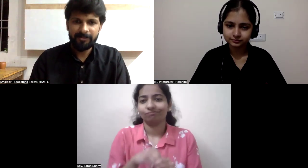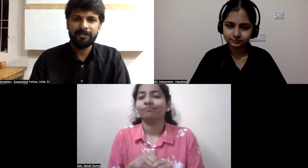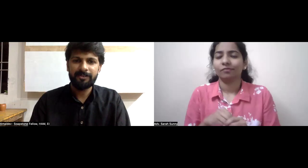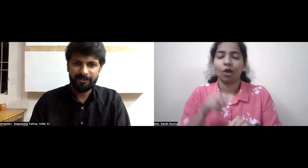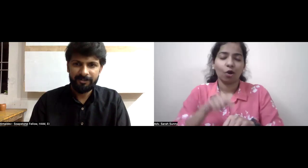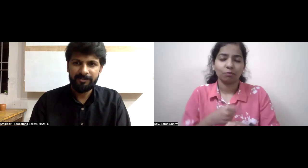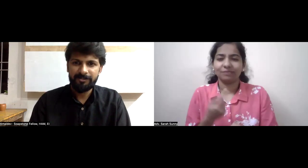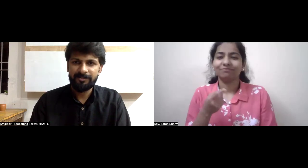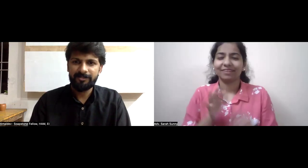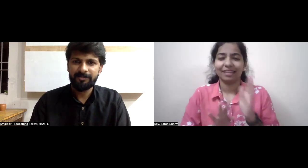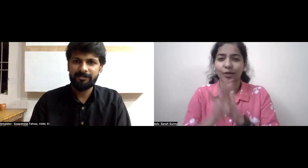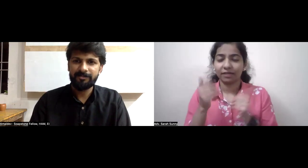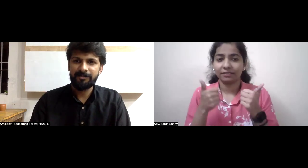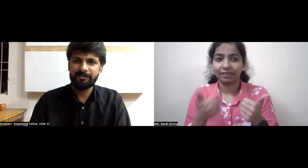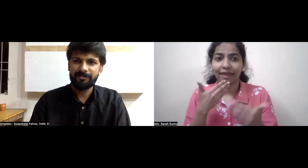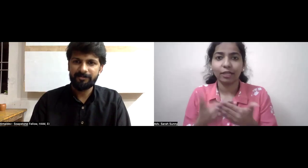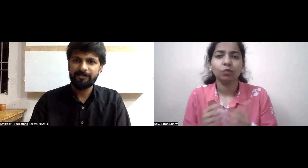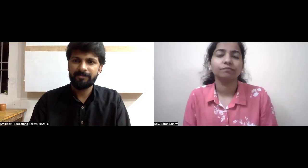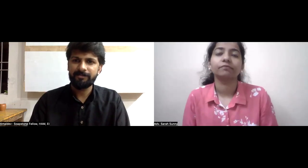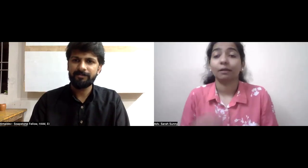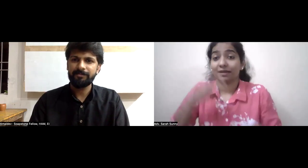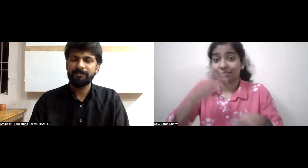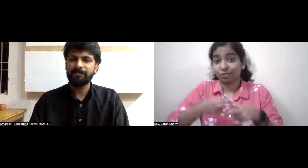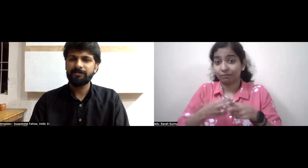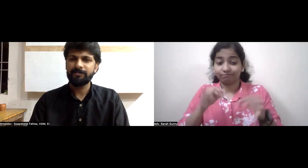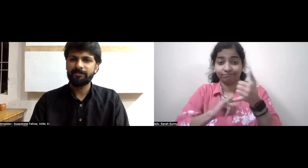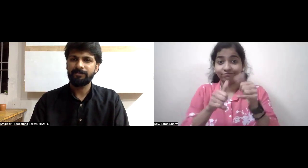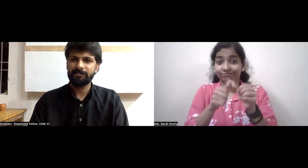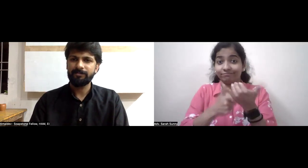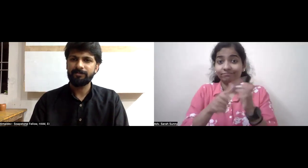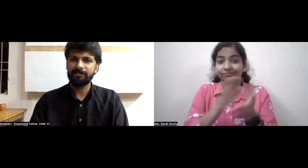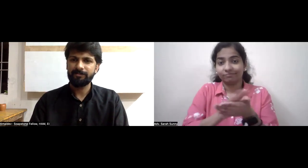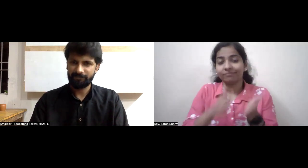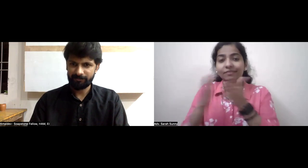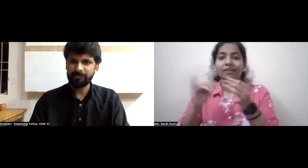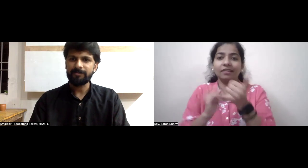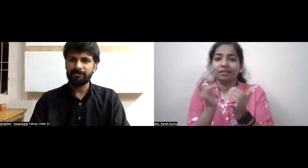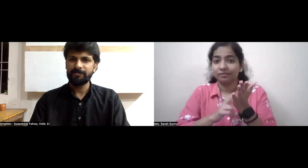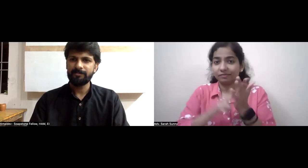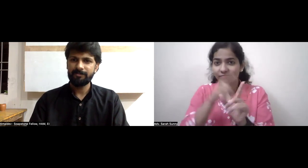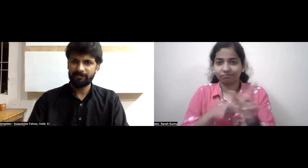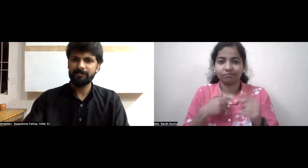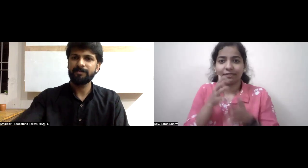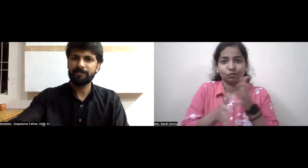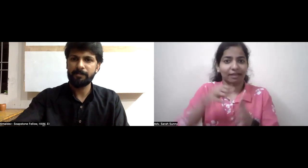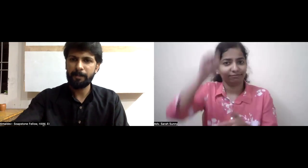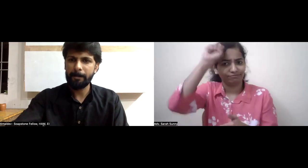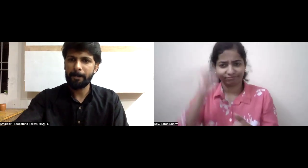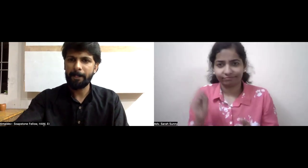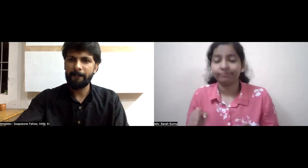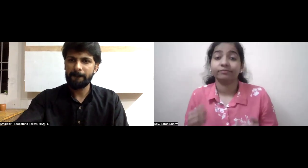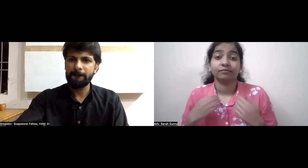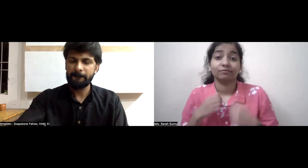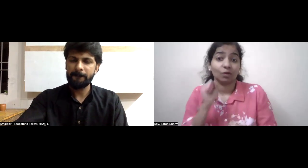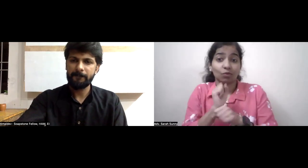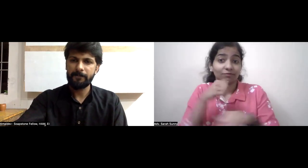Thank you for inviting me to be part of this panel discussion and for this opportunity. I'm Sarah